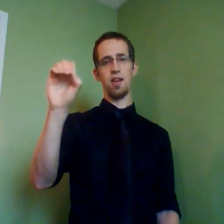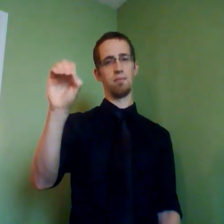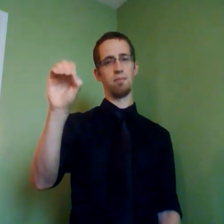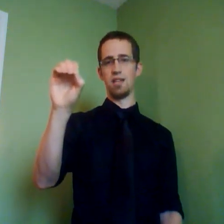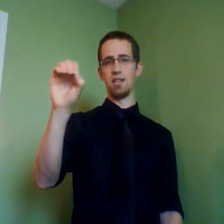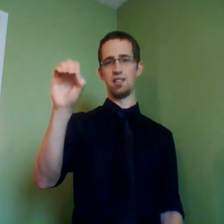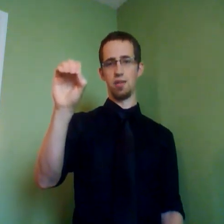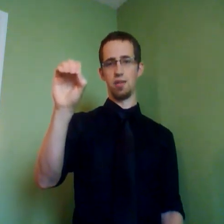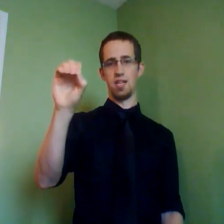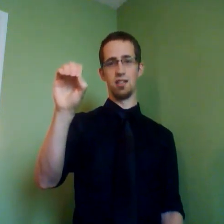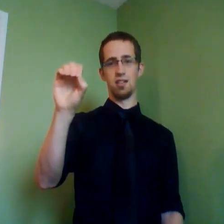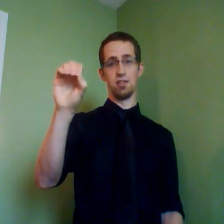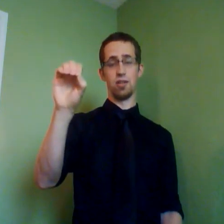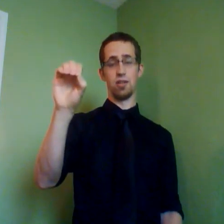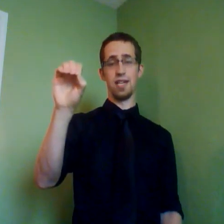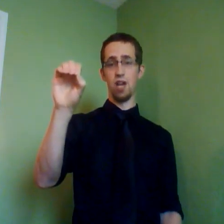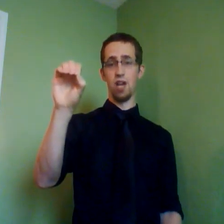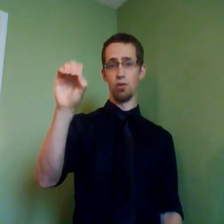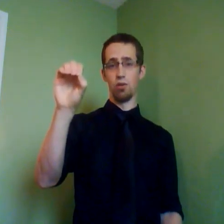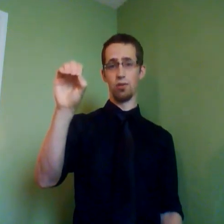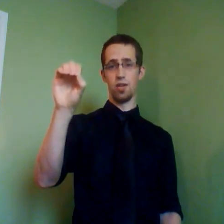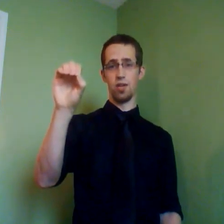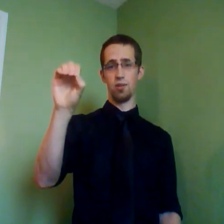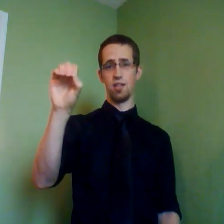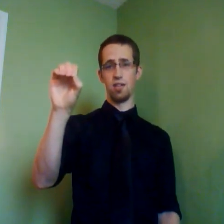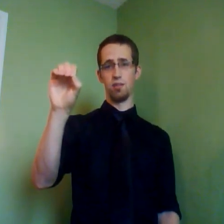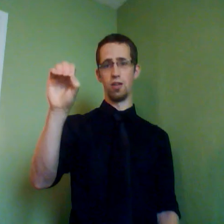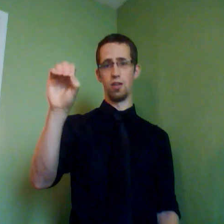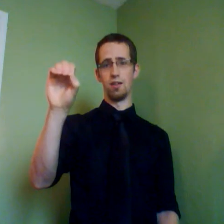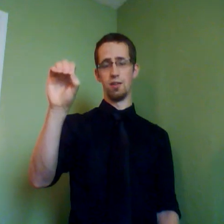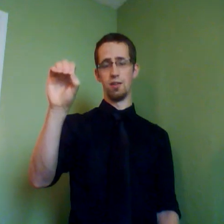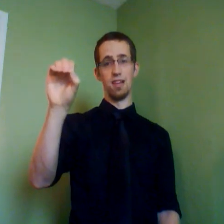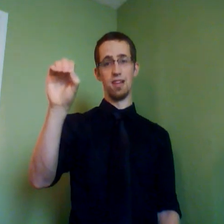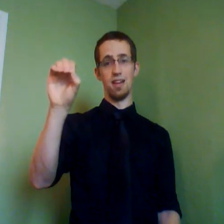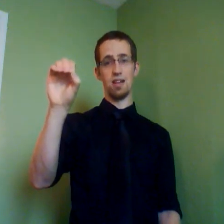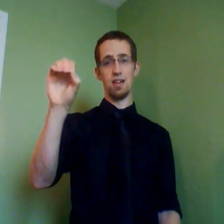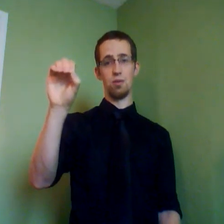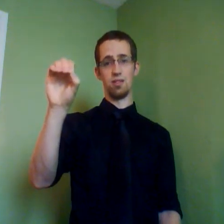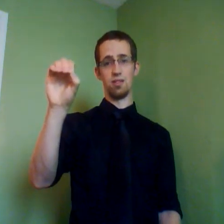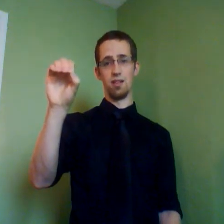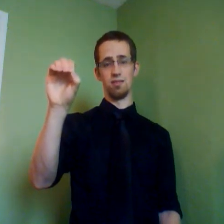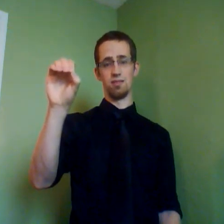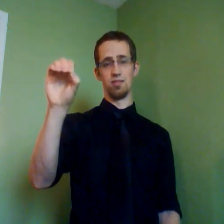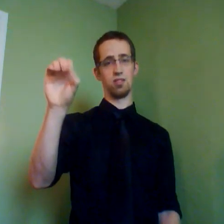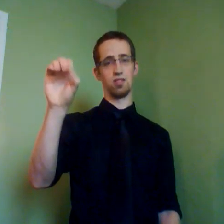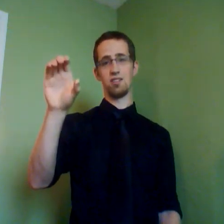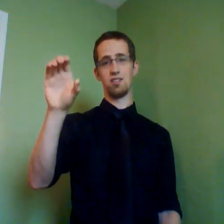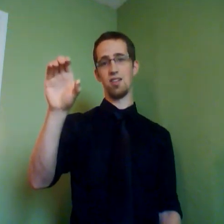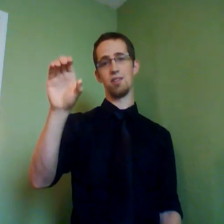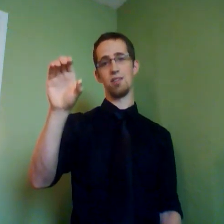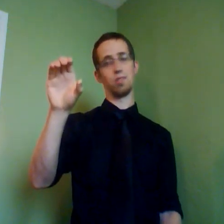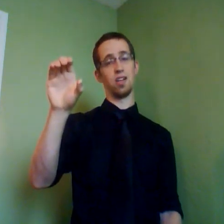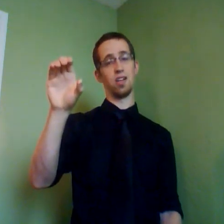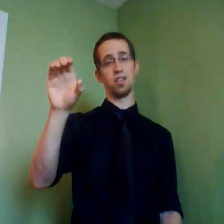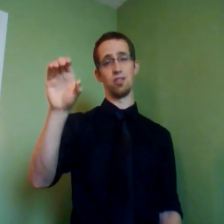that makes it tricky. It doesn't look like an O the way you would think it would, but that is how it is done. Just like C. Sorry it doesn't look like